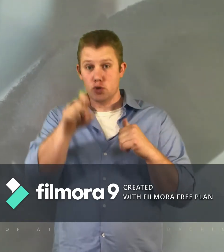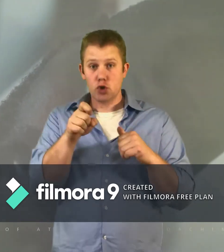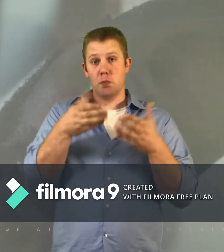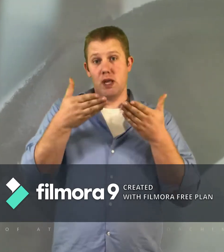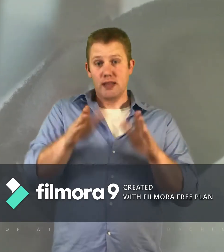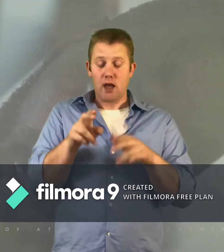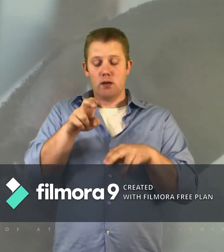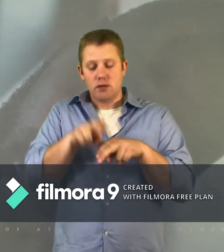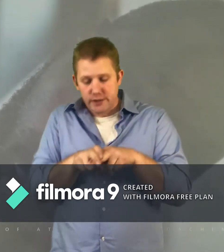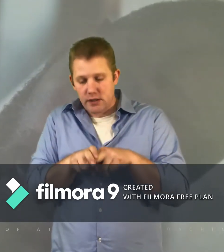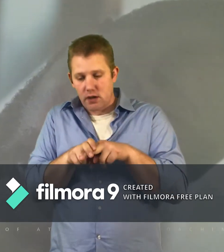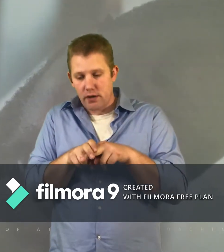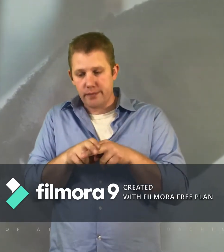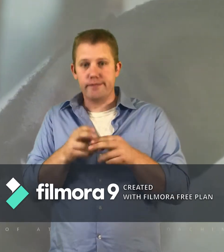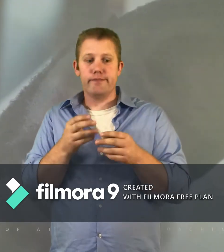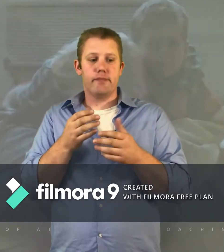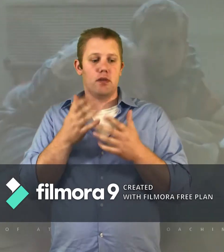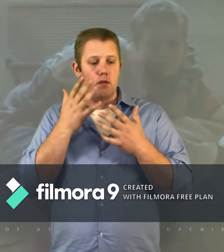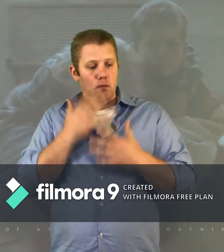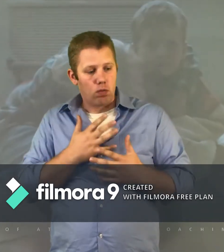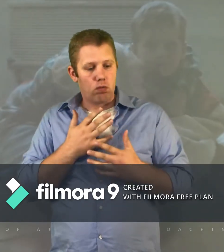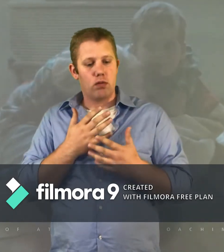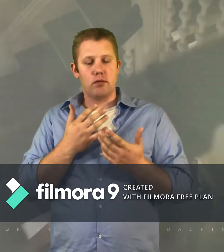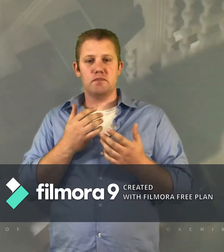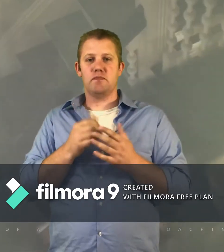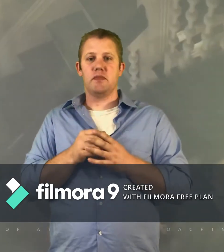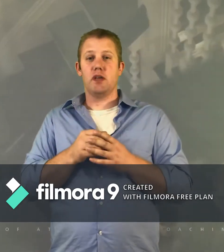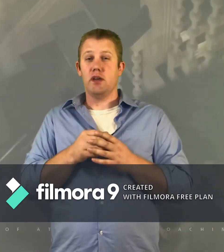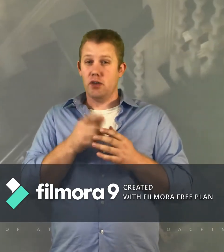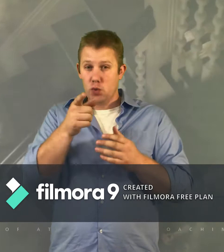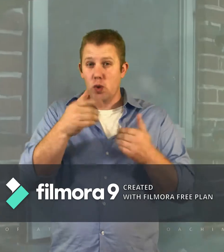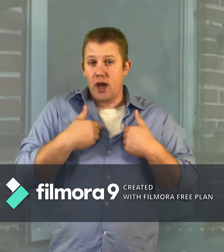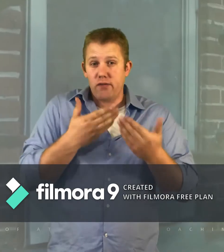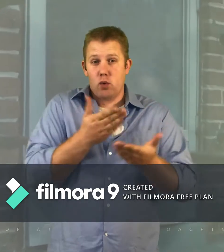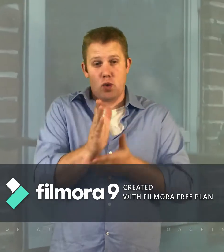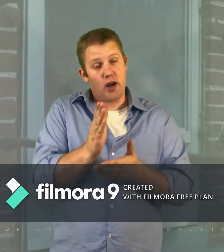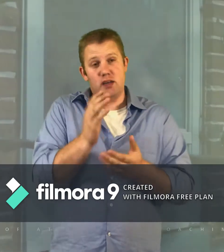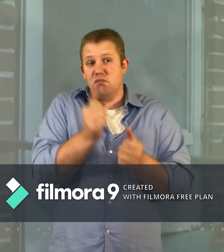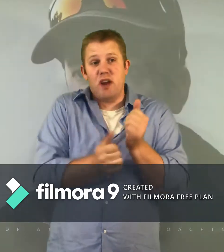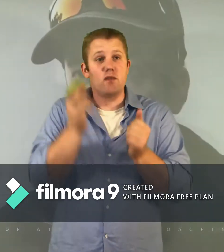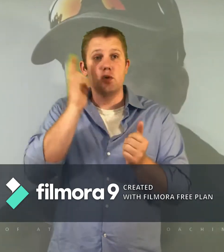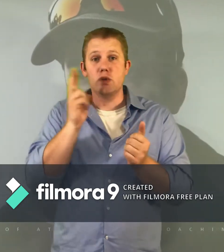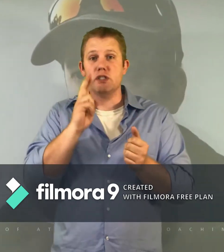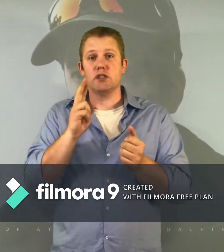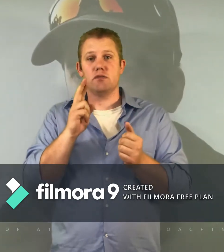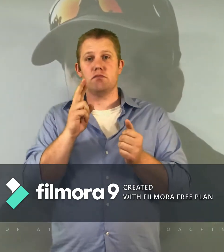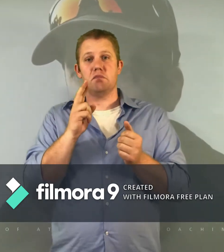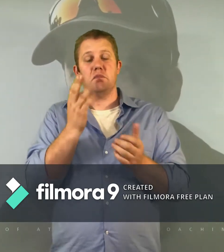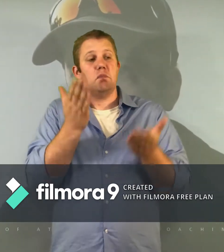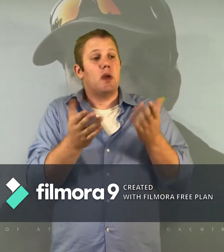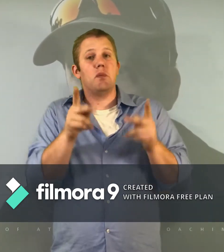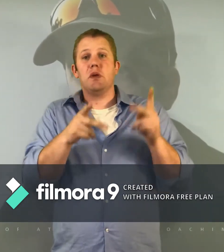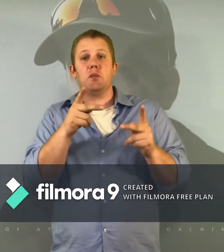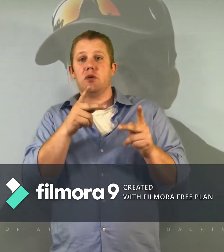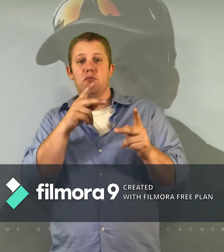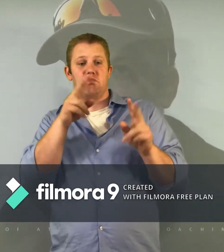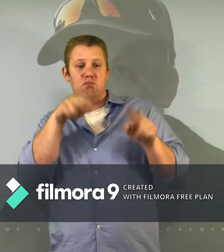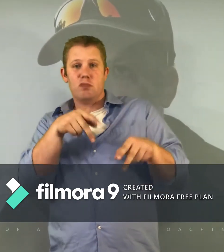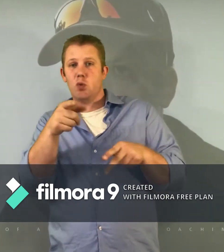you, you should be allowed to just sit on the ground. And here's the thing, that's your right. You have every reason to do it. And maybe people won't even